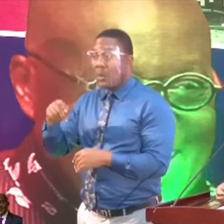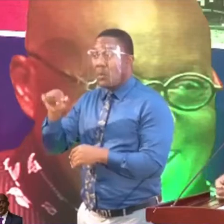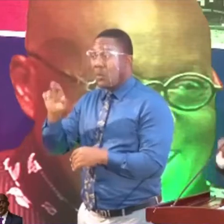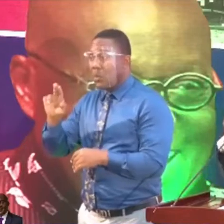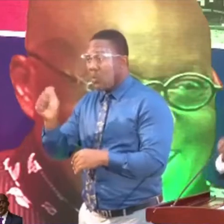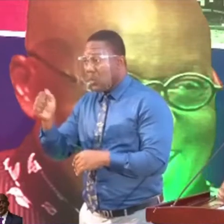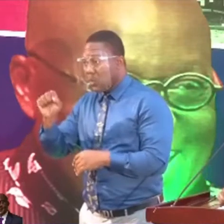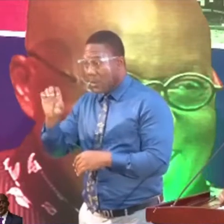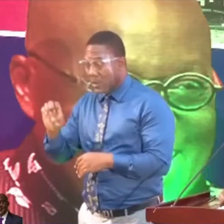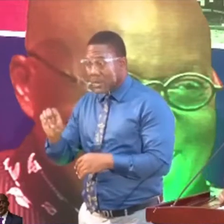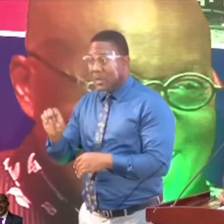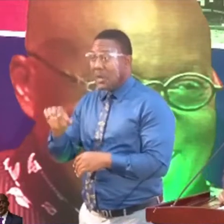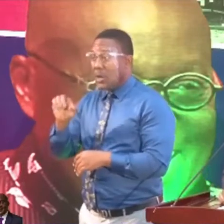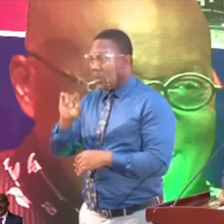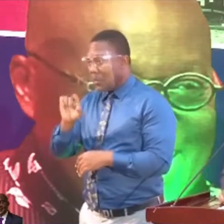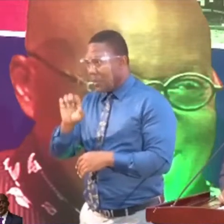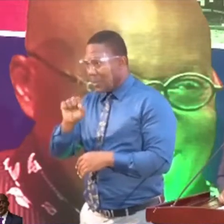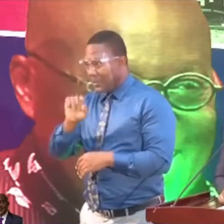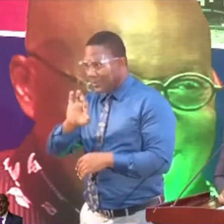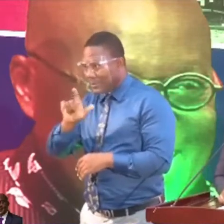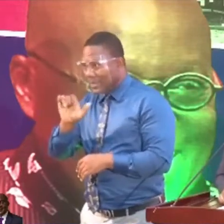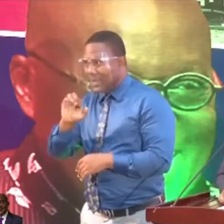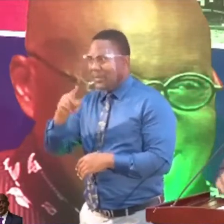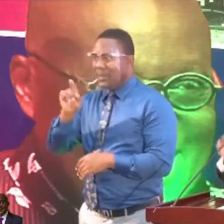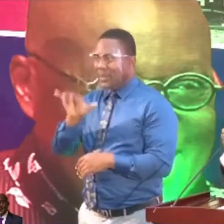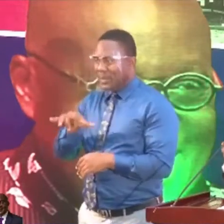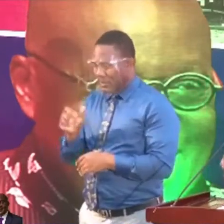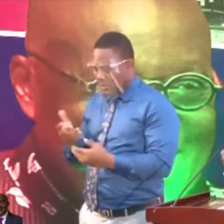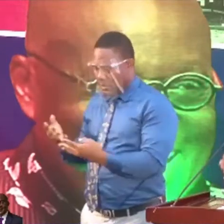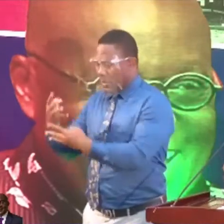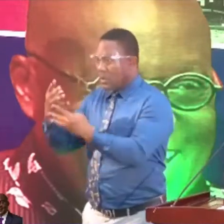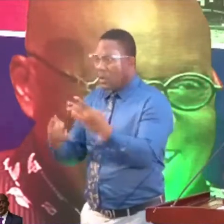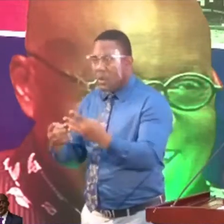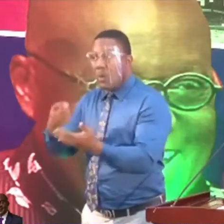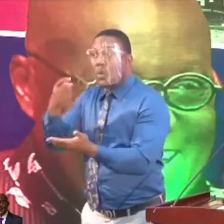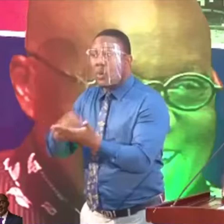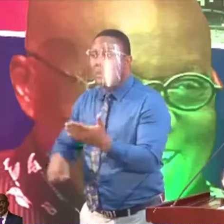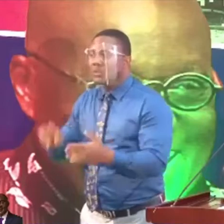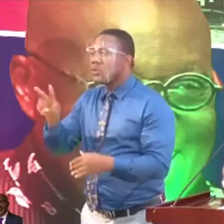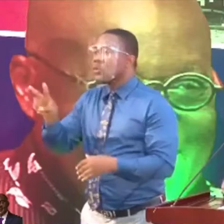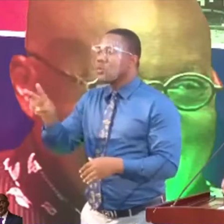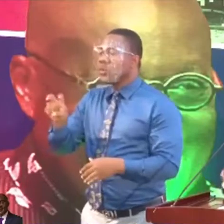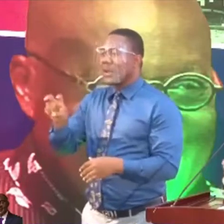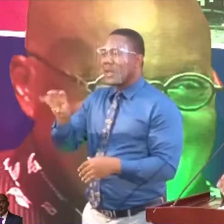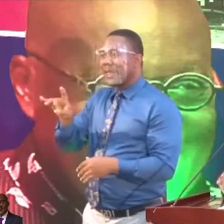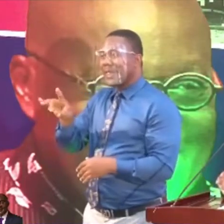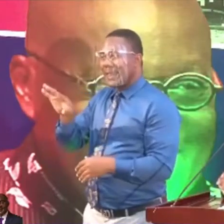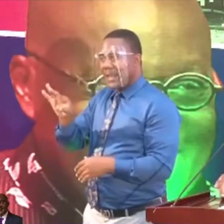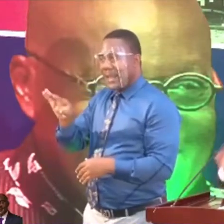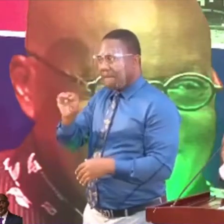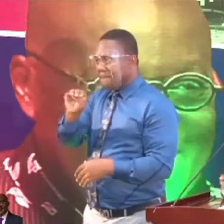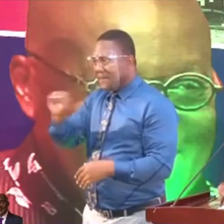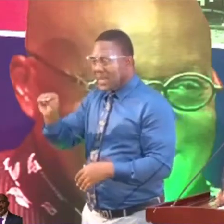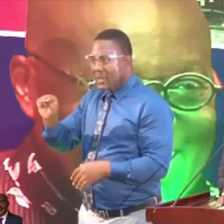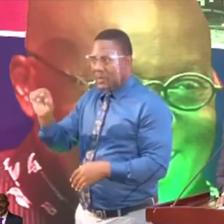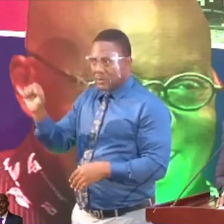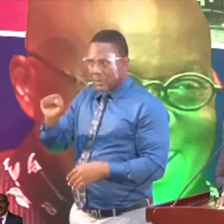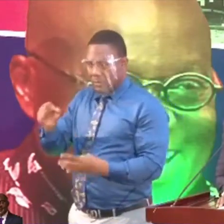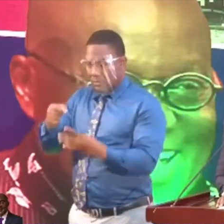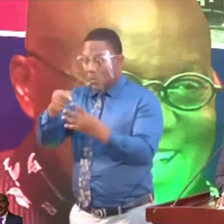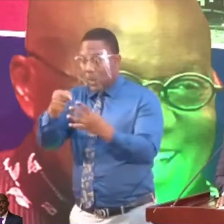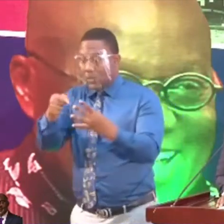Pokwasi, and Obechebi-Lamte interchanges is $289 million. 4